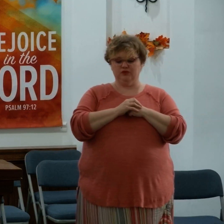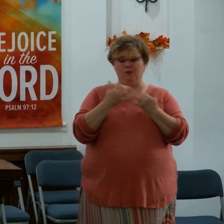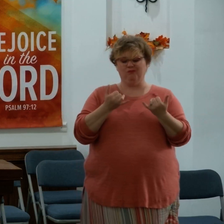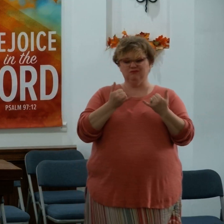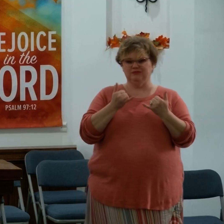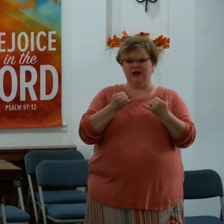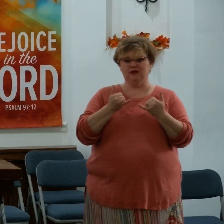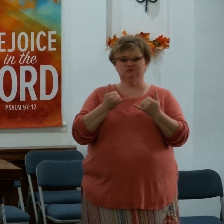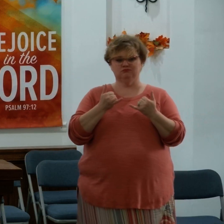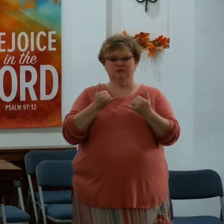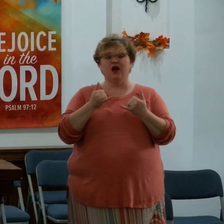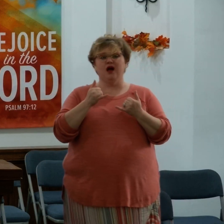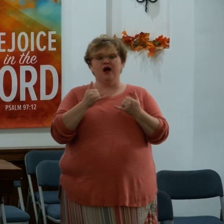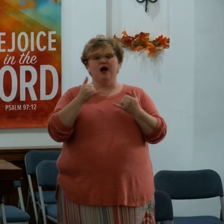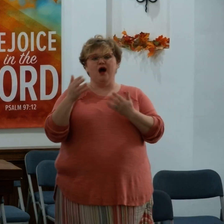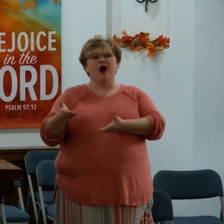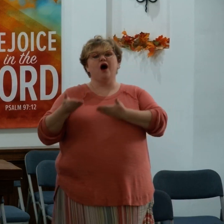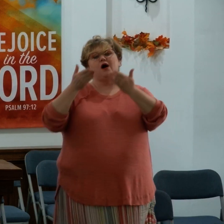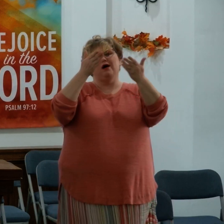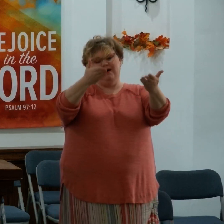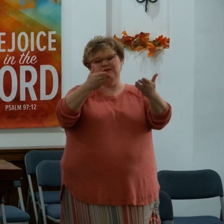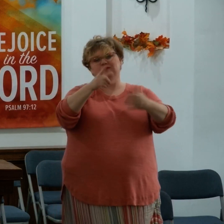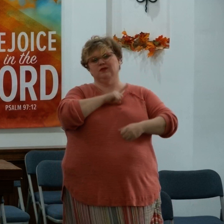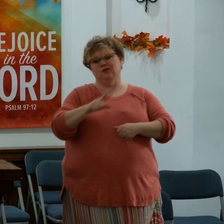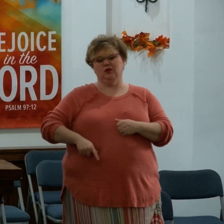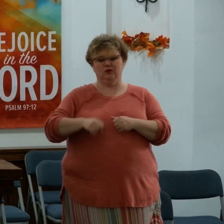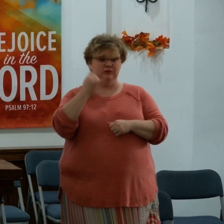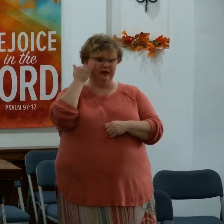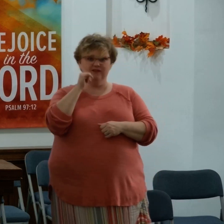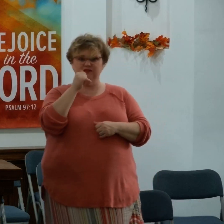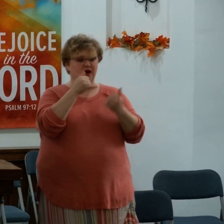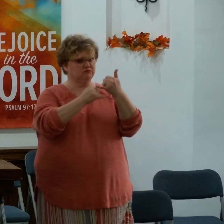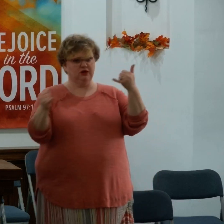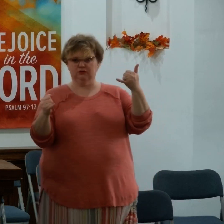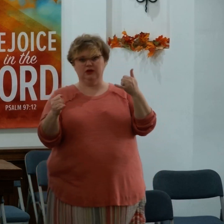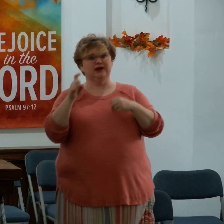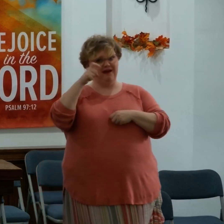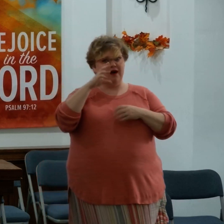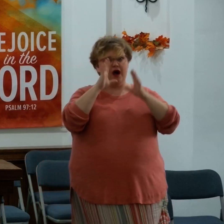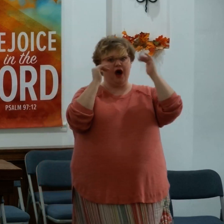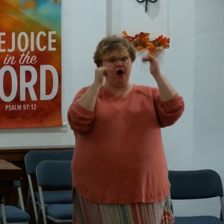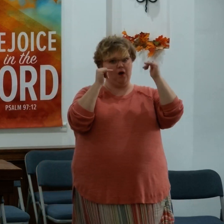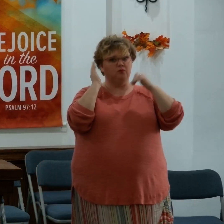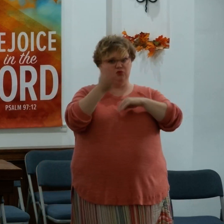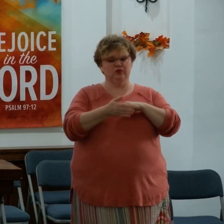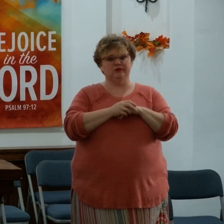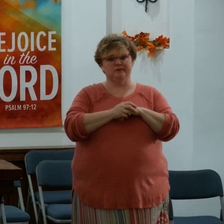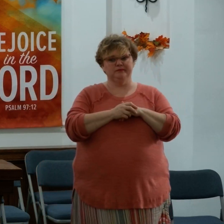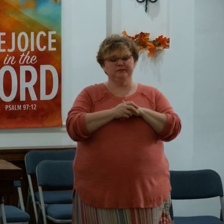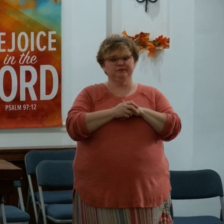for the Lord. Now, if you have not underlined this next sentence in your Bible, I hope that you do. I have it underlined in